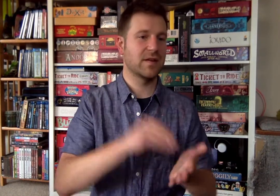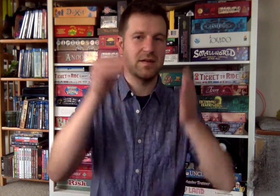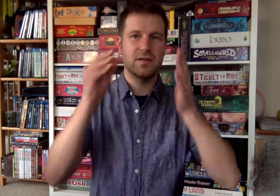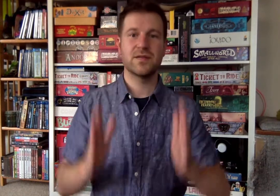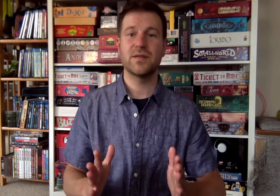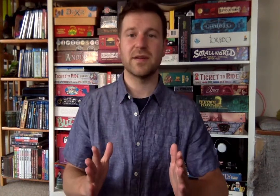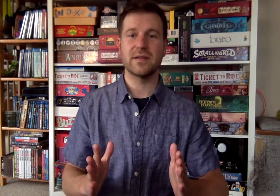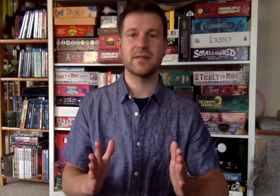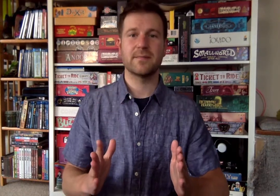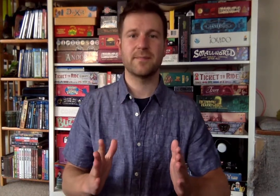Student.